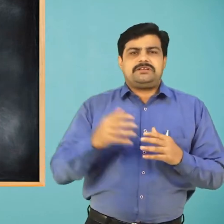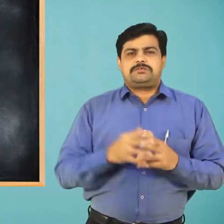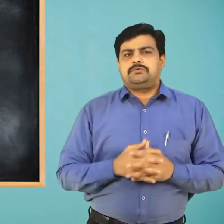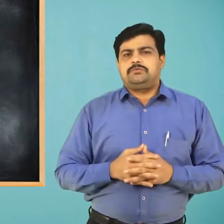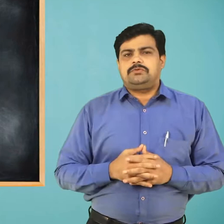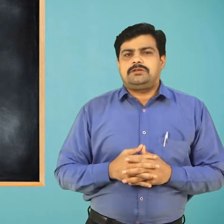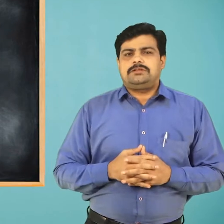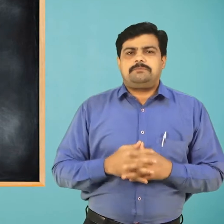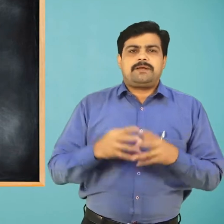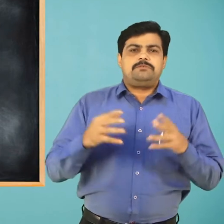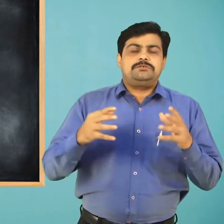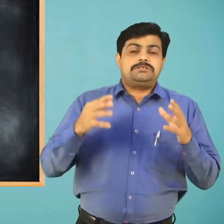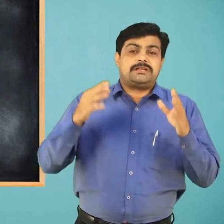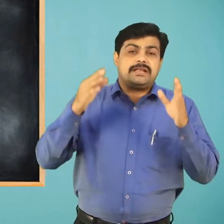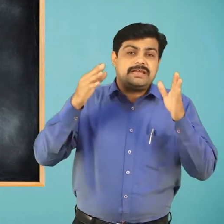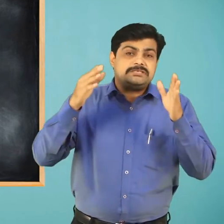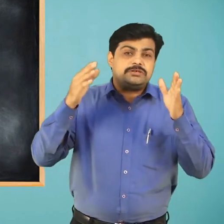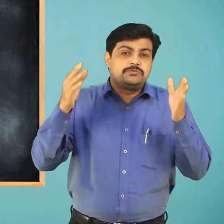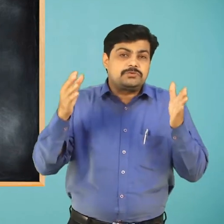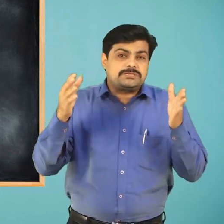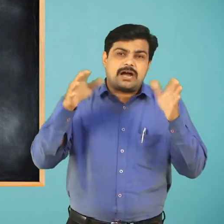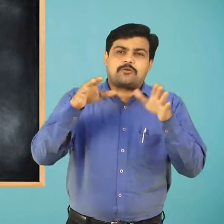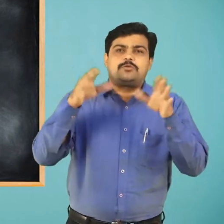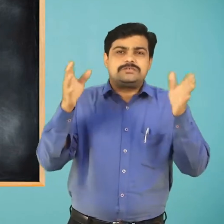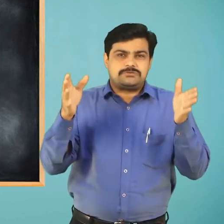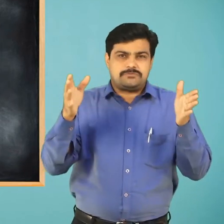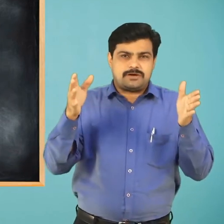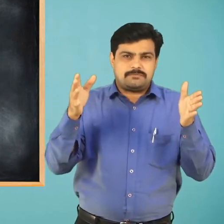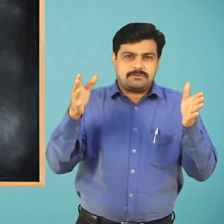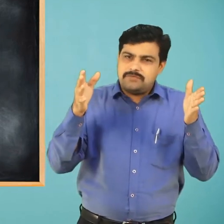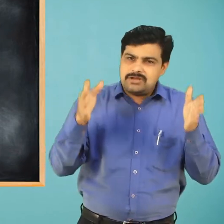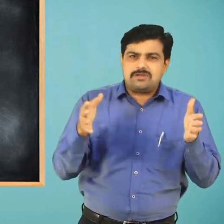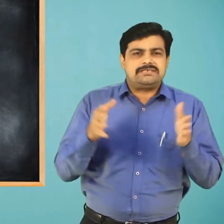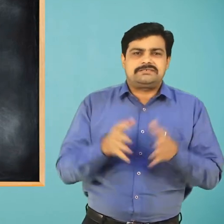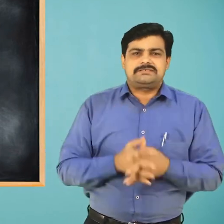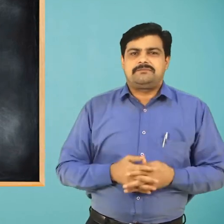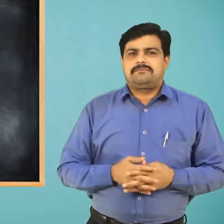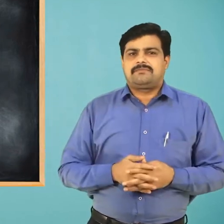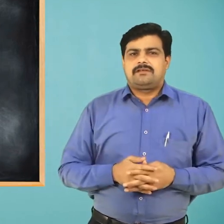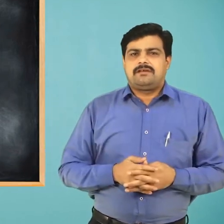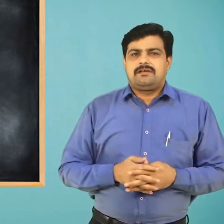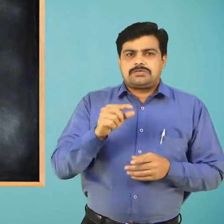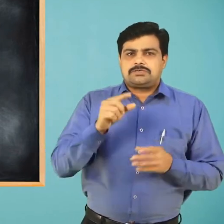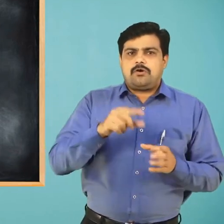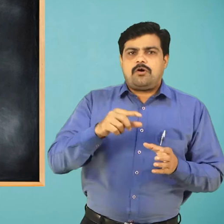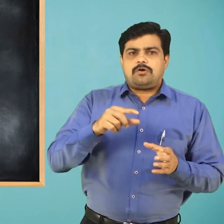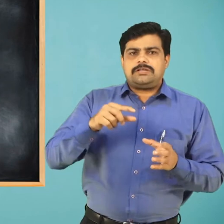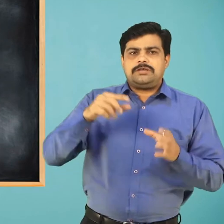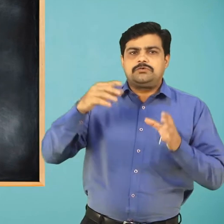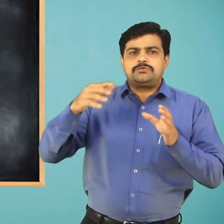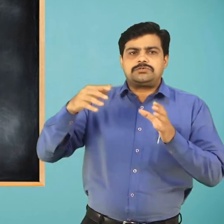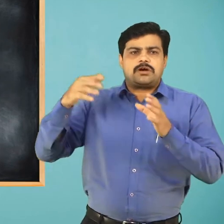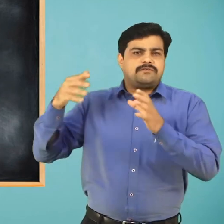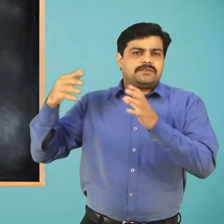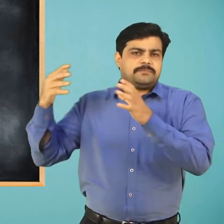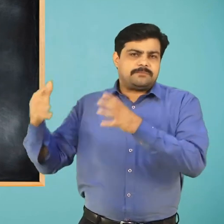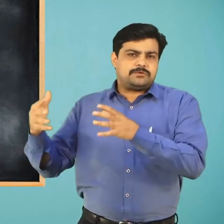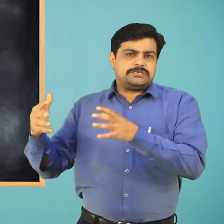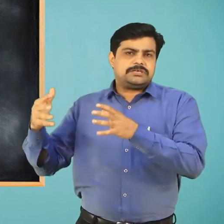previous rule. The preposition is used according to the verb. We know this. So the use of the